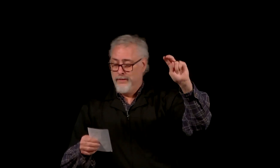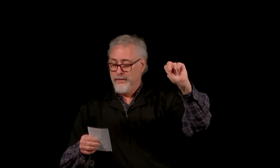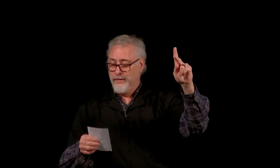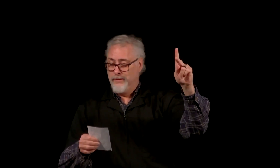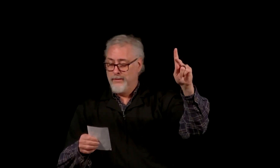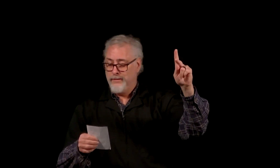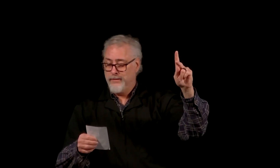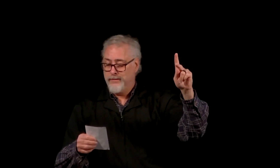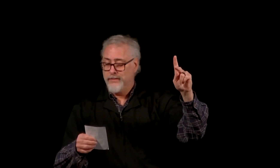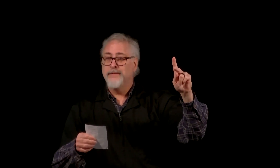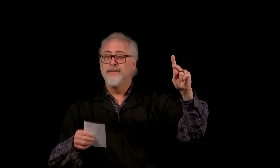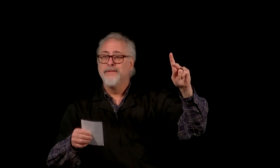Lori Shank.